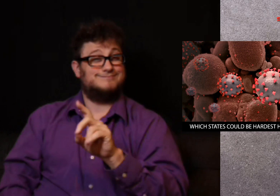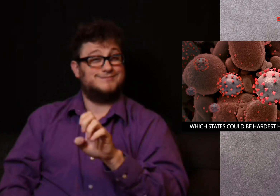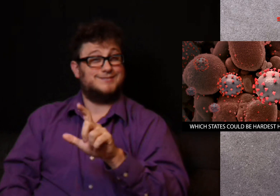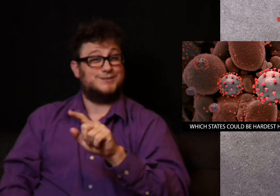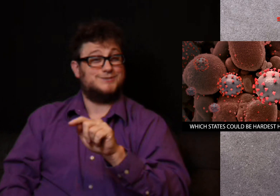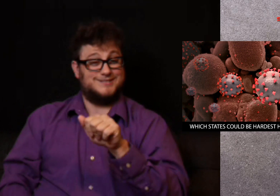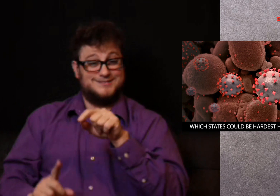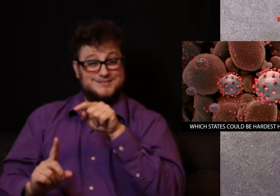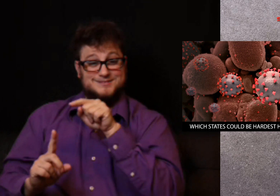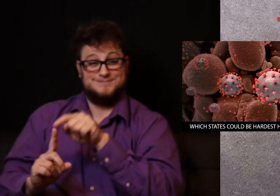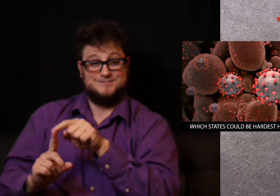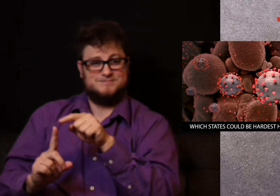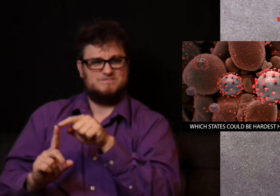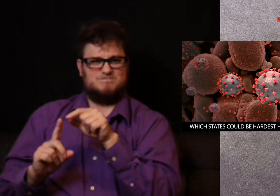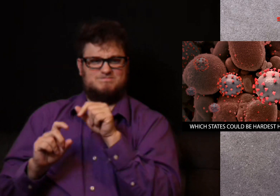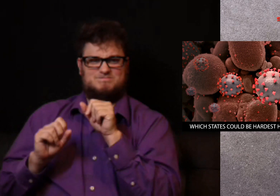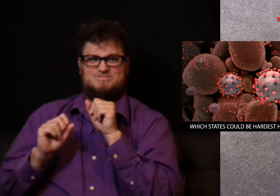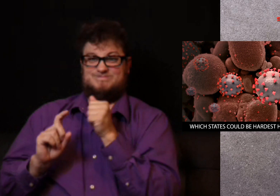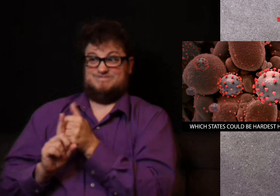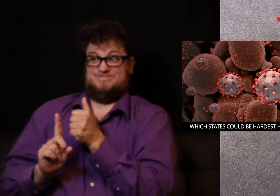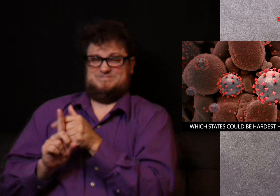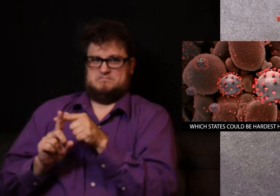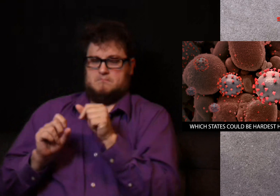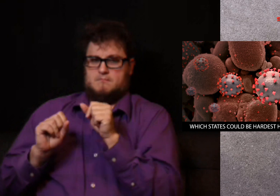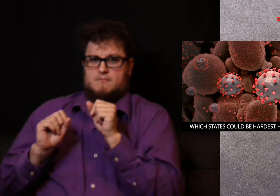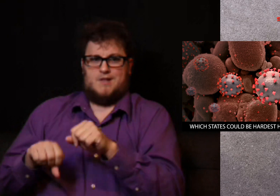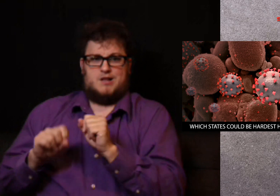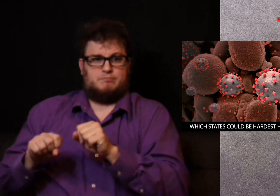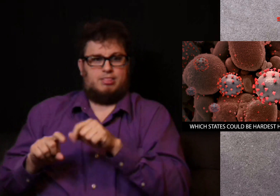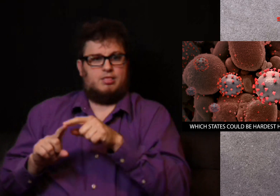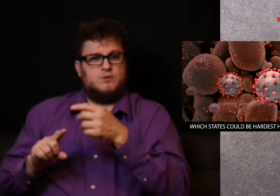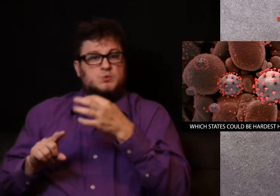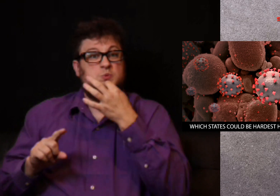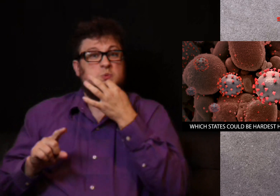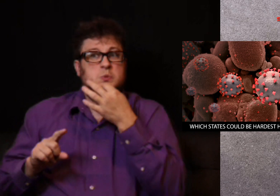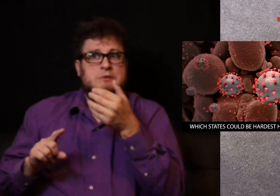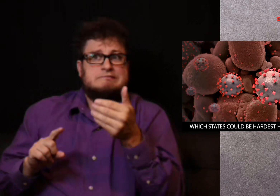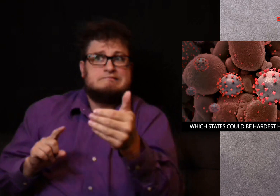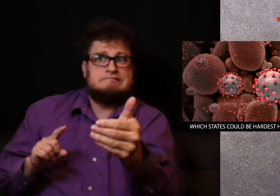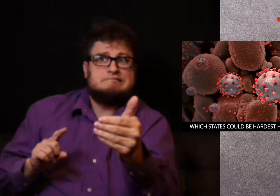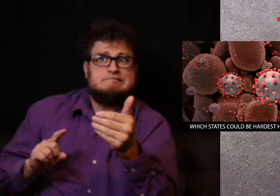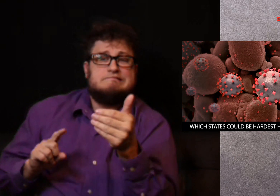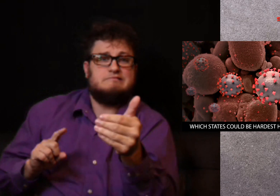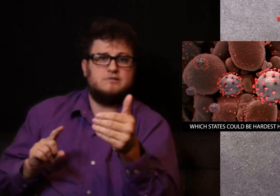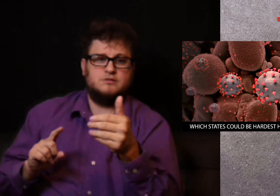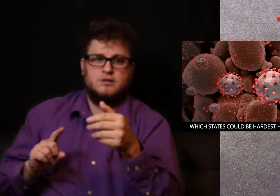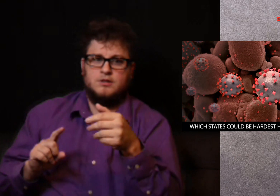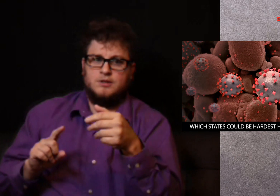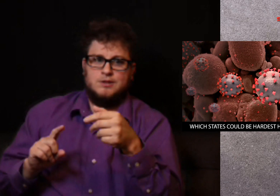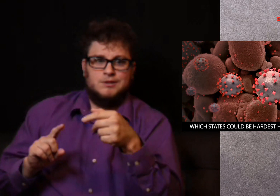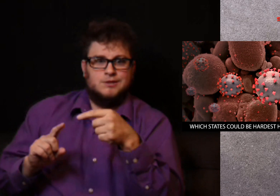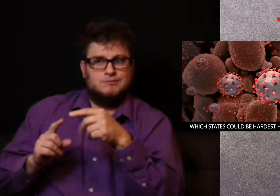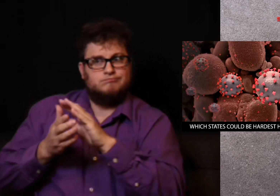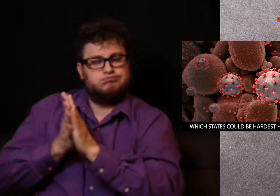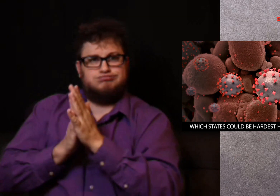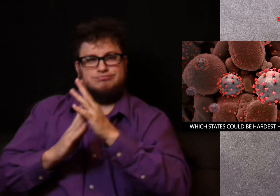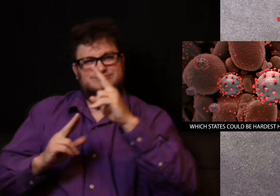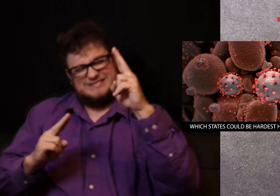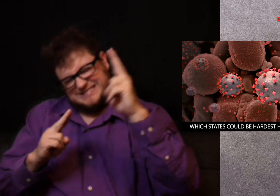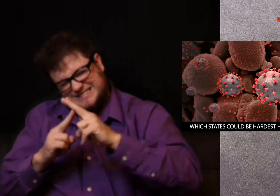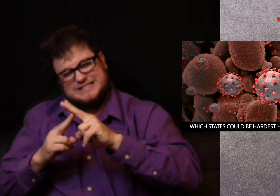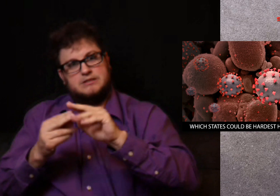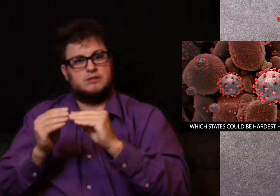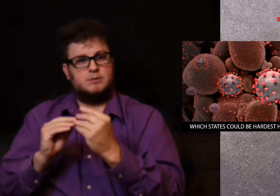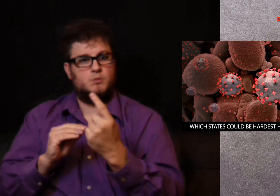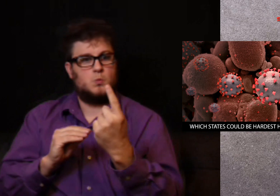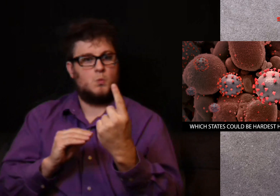Health officials say the Delta variant could be weeks away from becoming the most